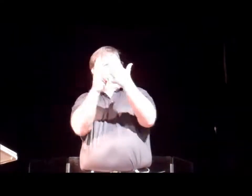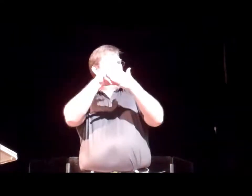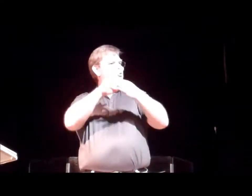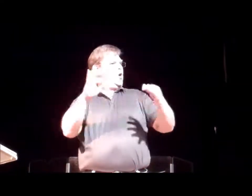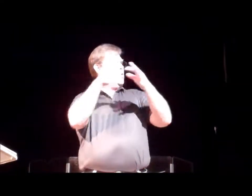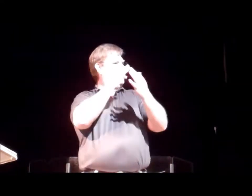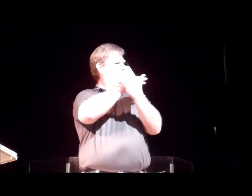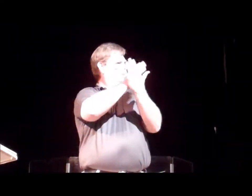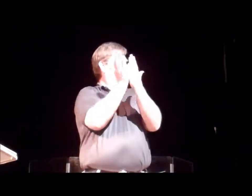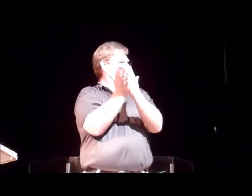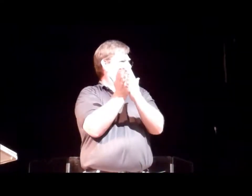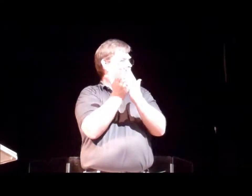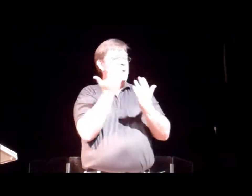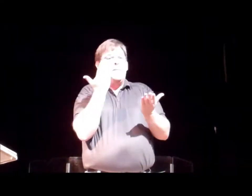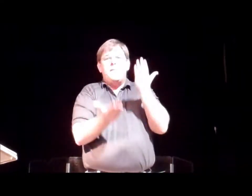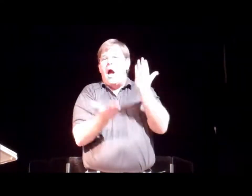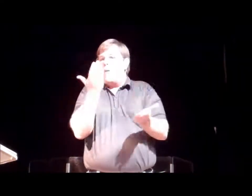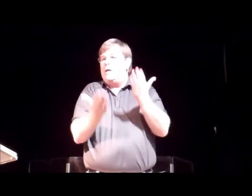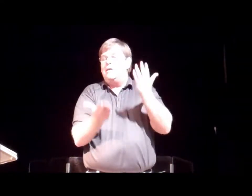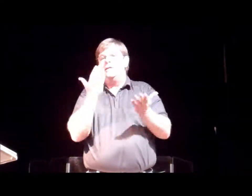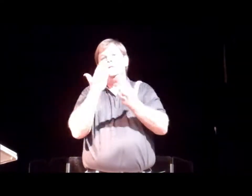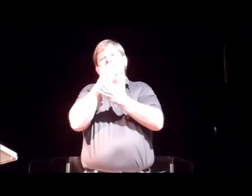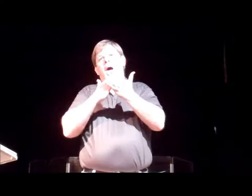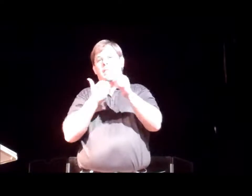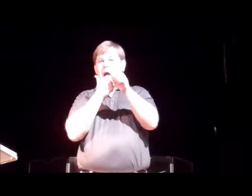all 4 to compose this complete story.